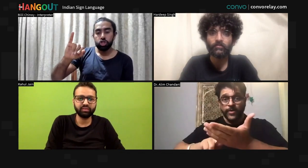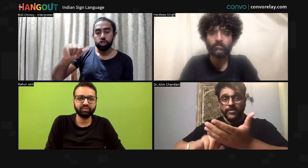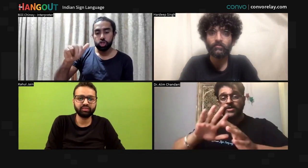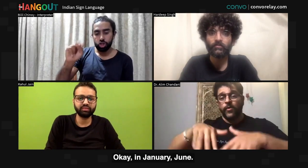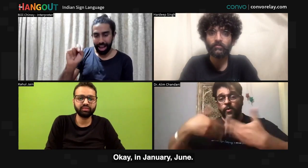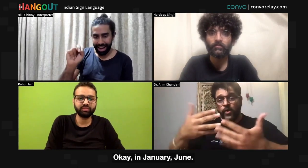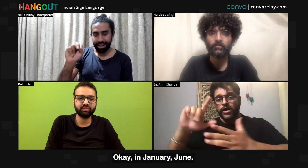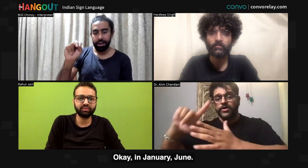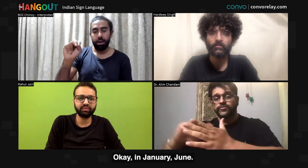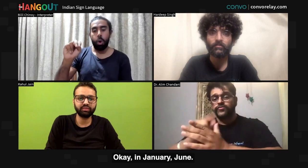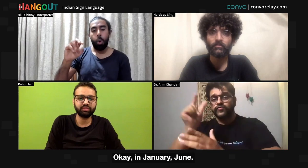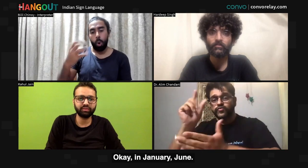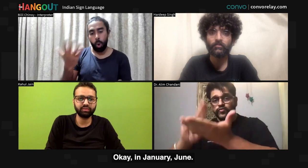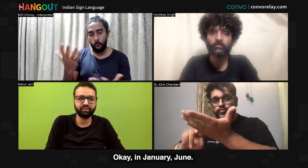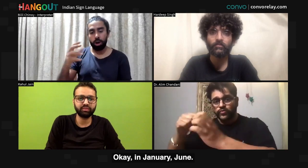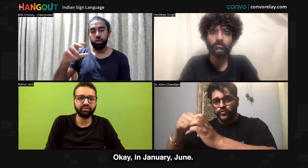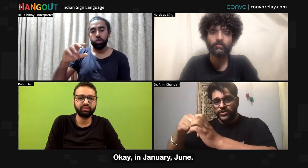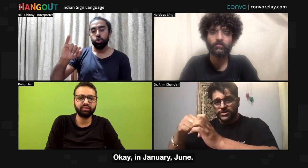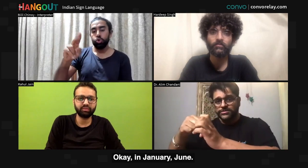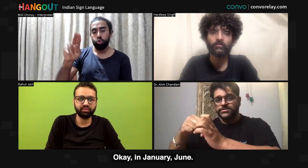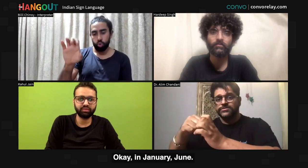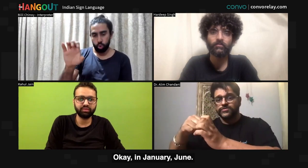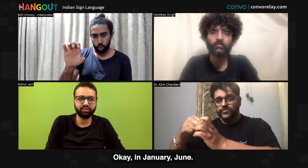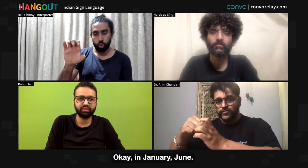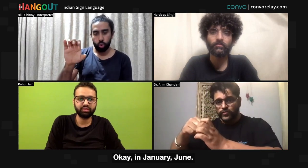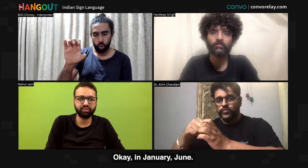okay, in January, June.